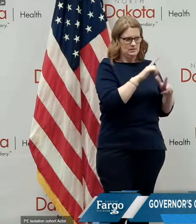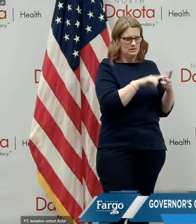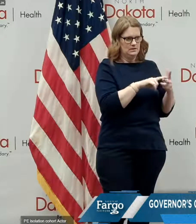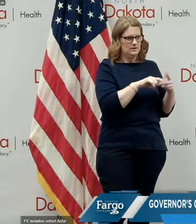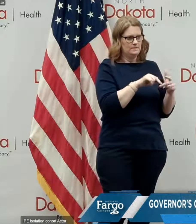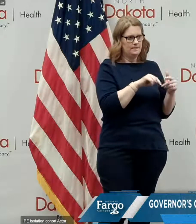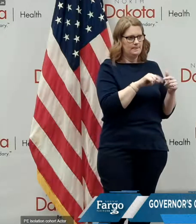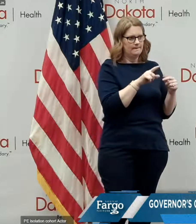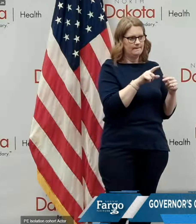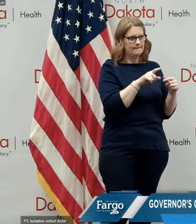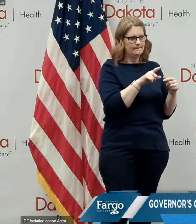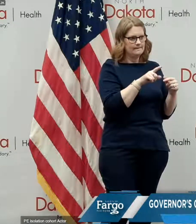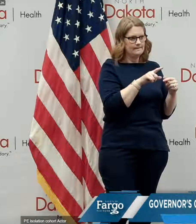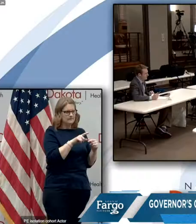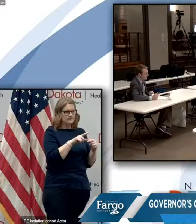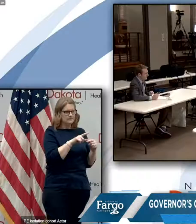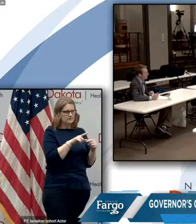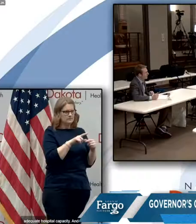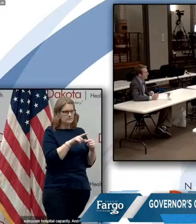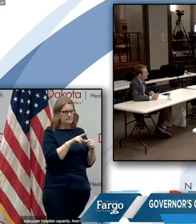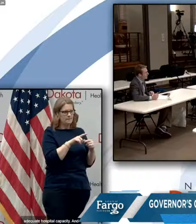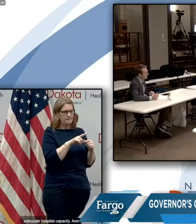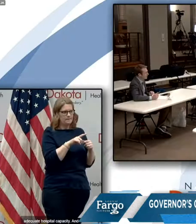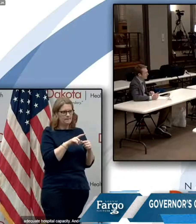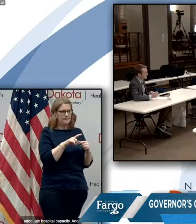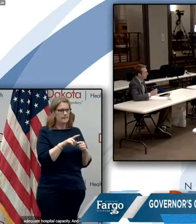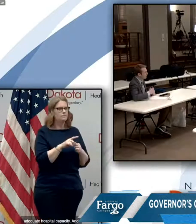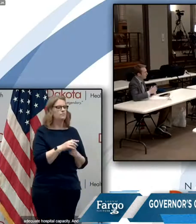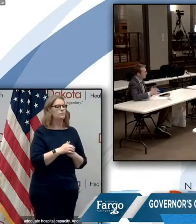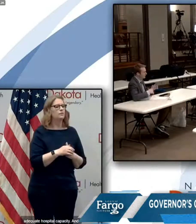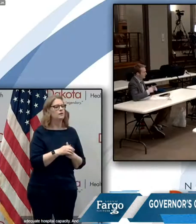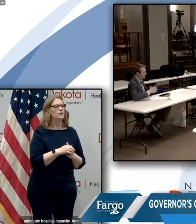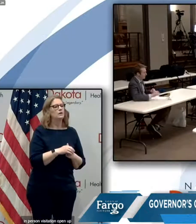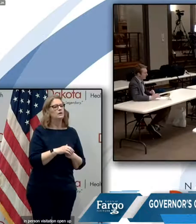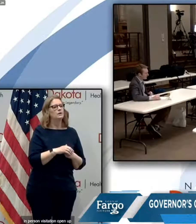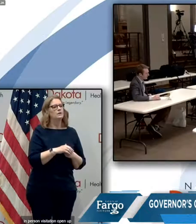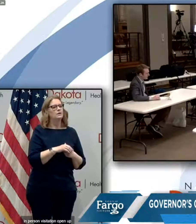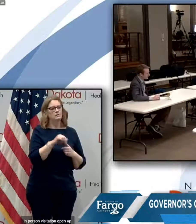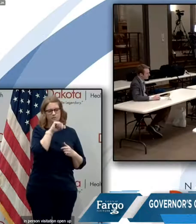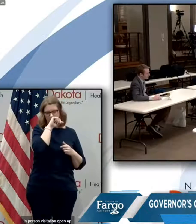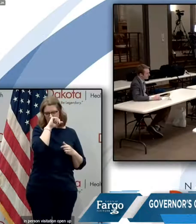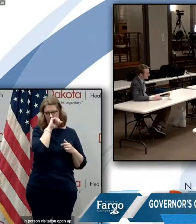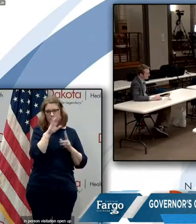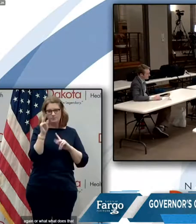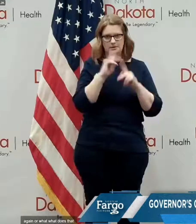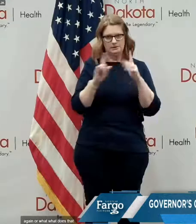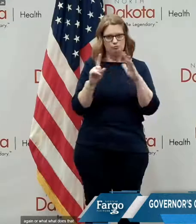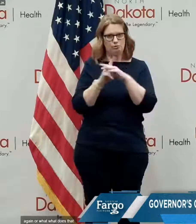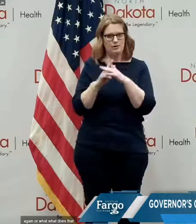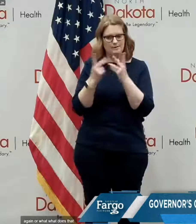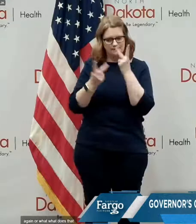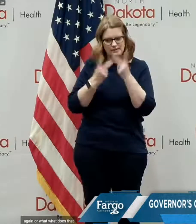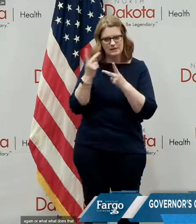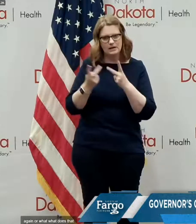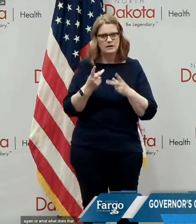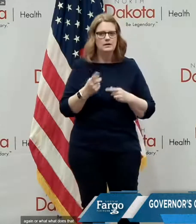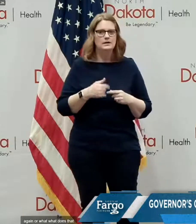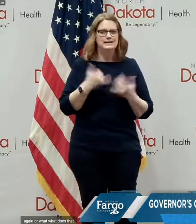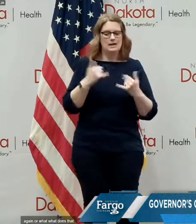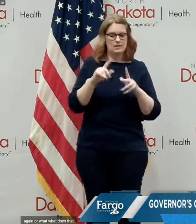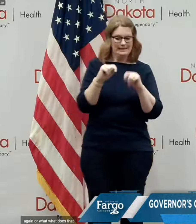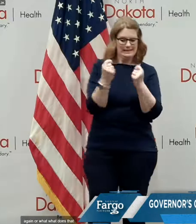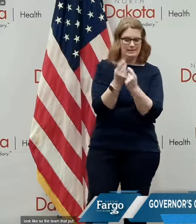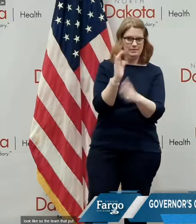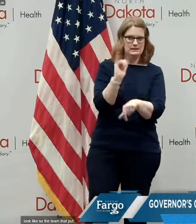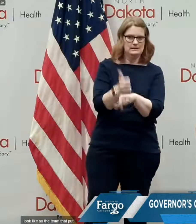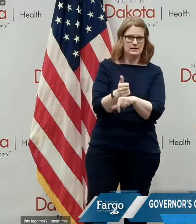And when does in-person visitation open up again, or what does that look like? So the team that put this together, I mean, this